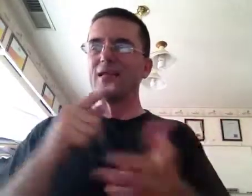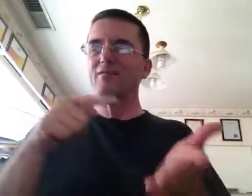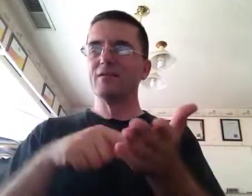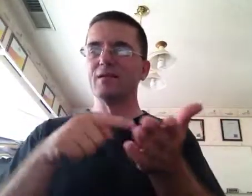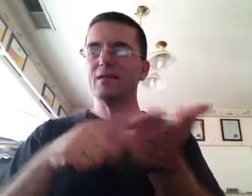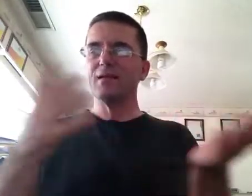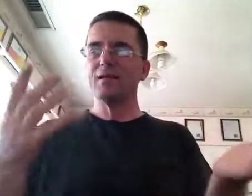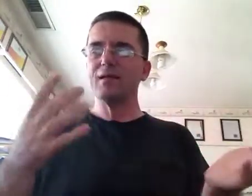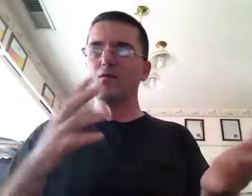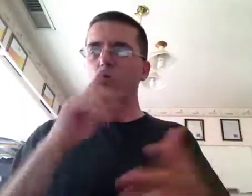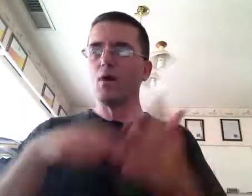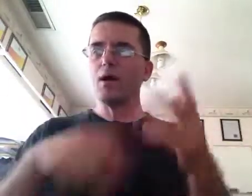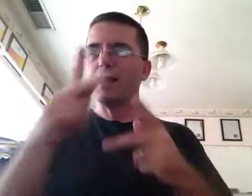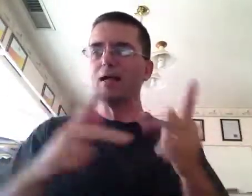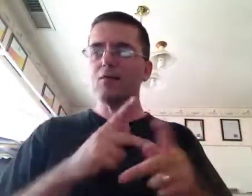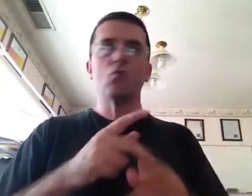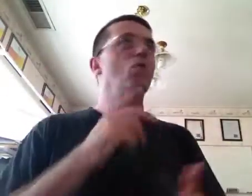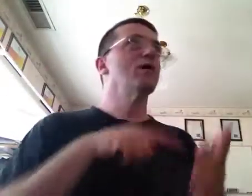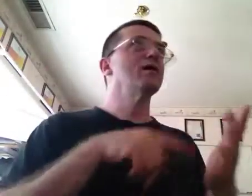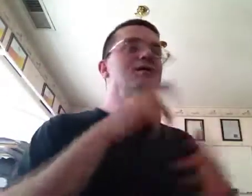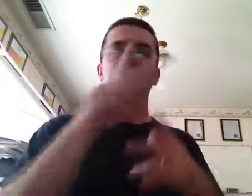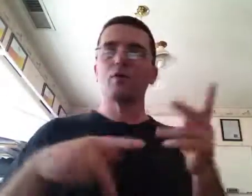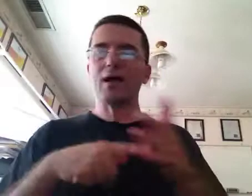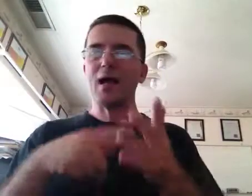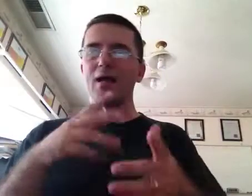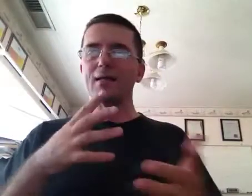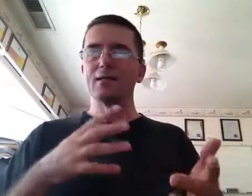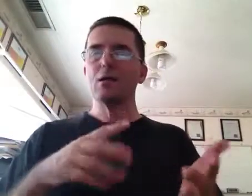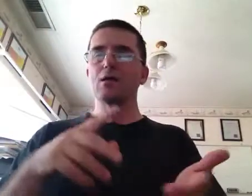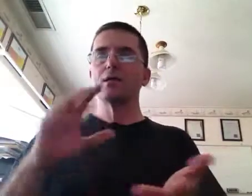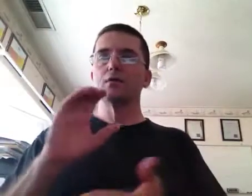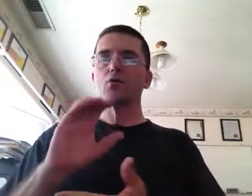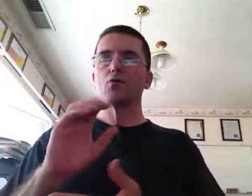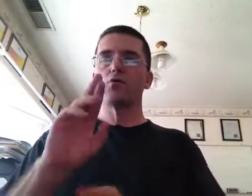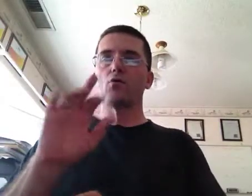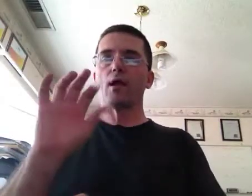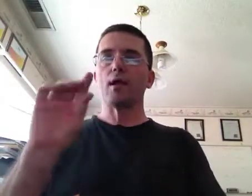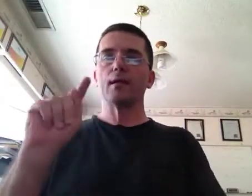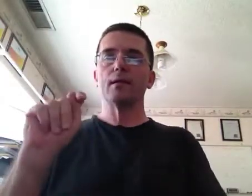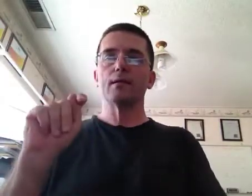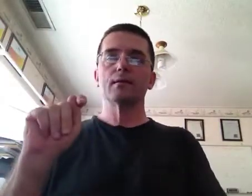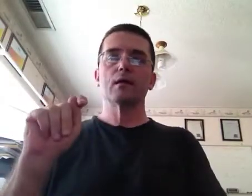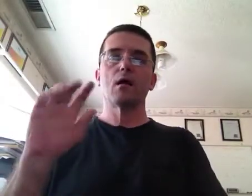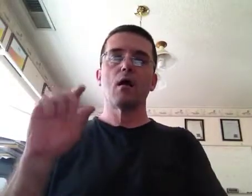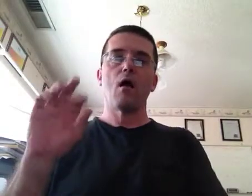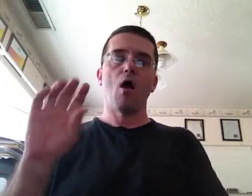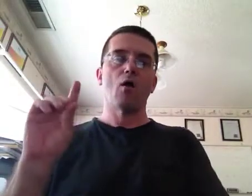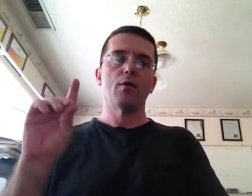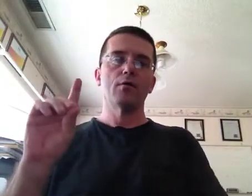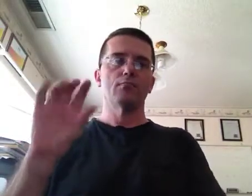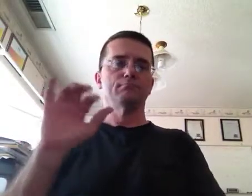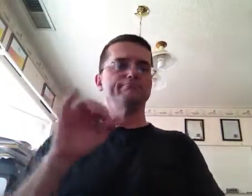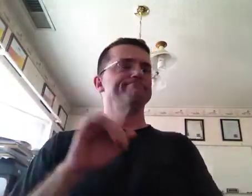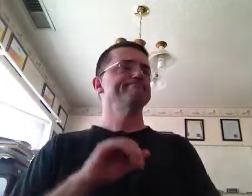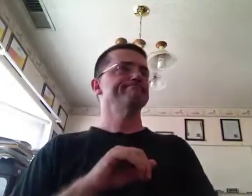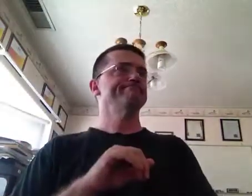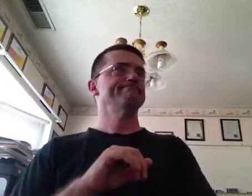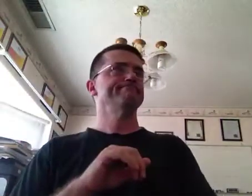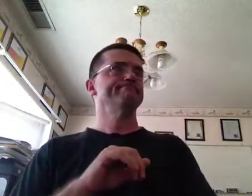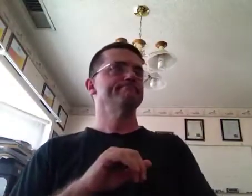that? What kind of debt is it? Credit card. Okay. And how long has it been since you paid on it? It's